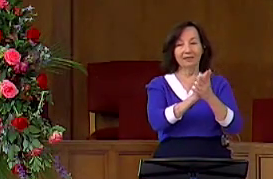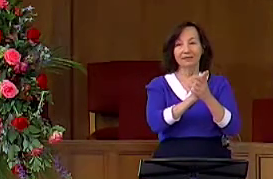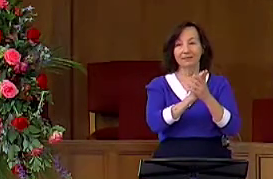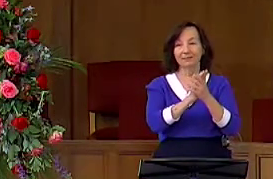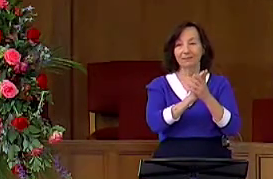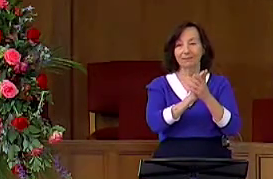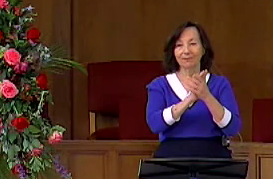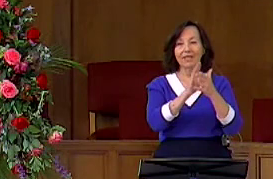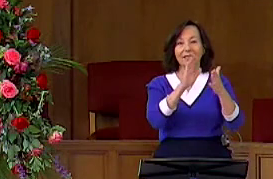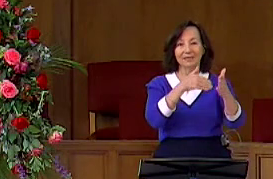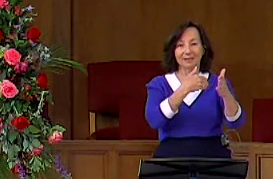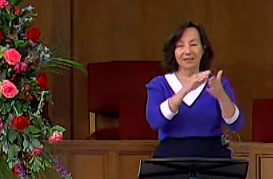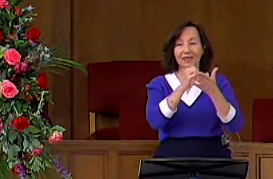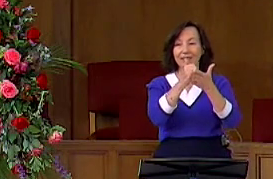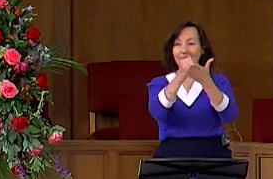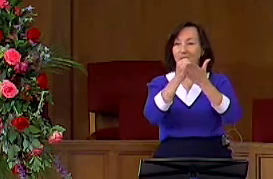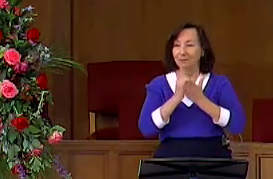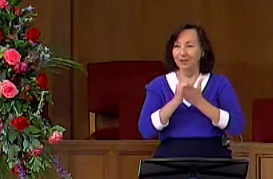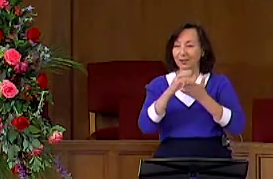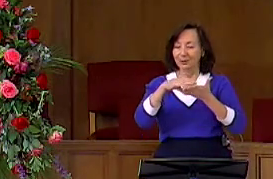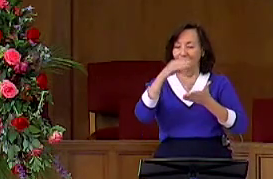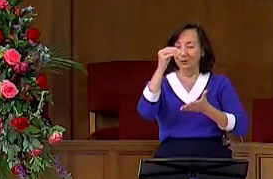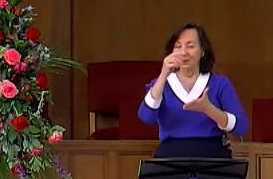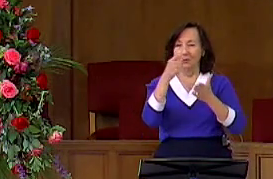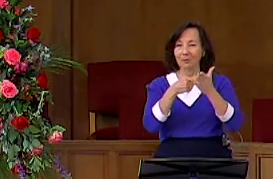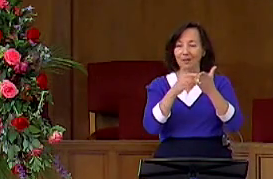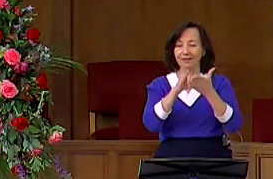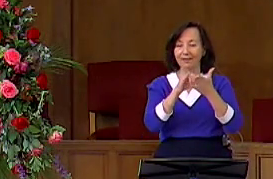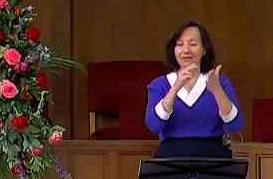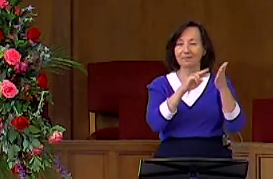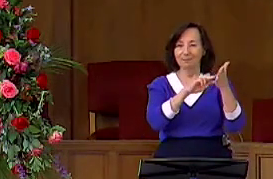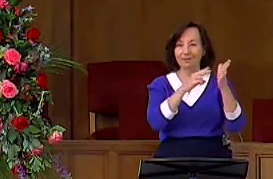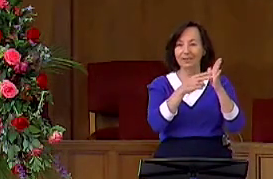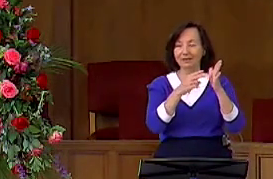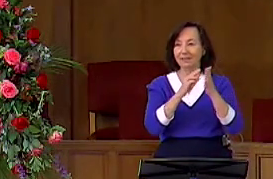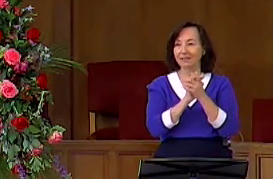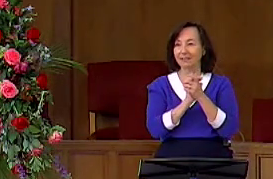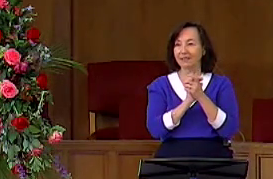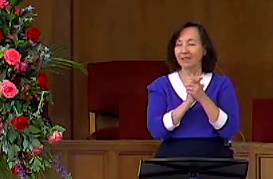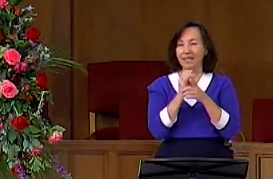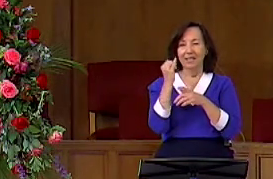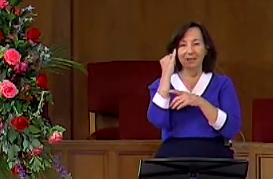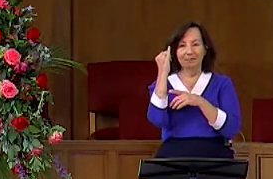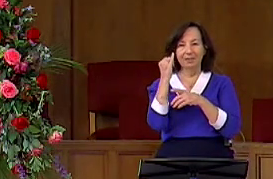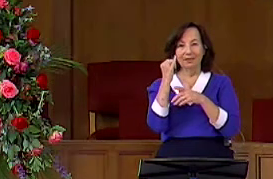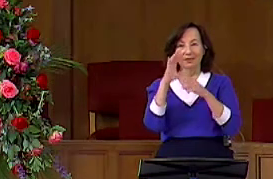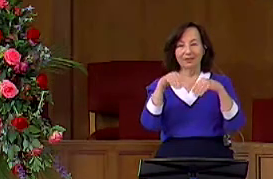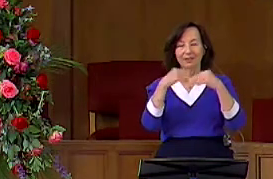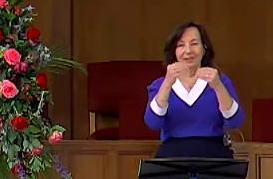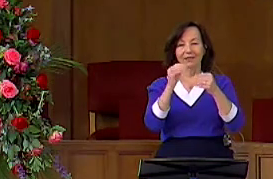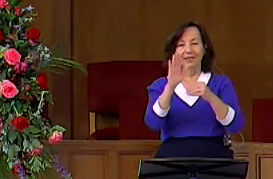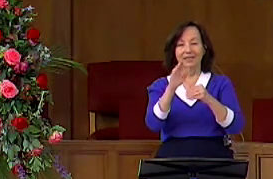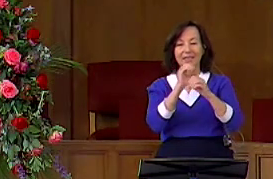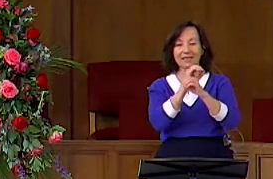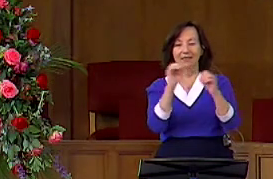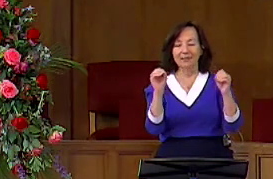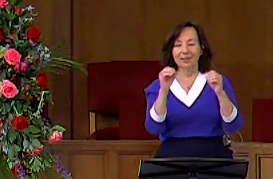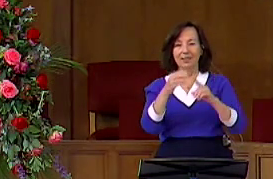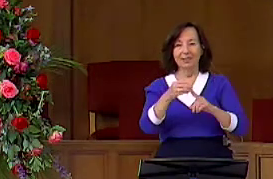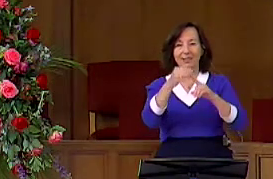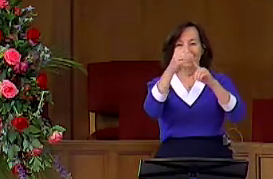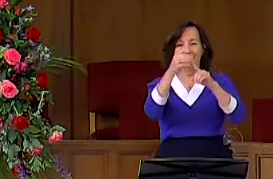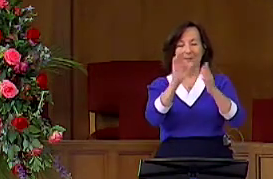singing actually helped me learn what that means." Imagine him giving his nothing